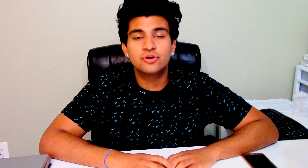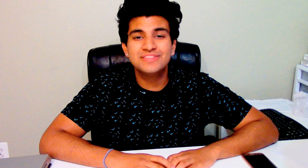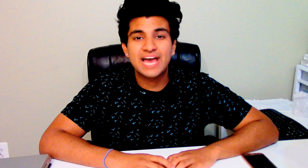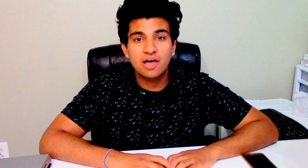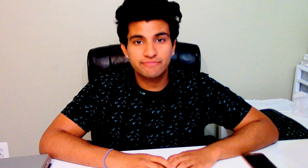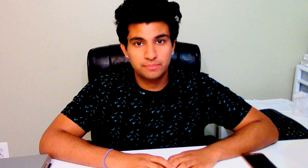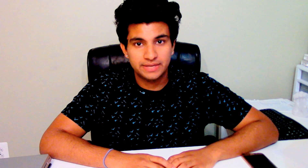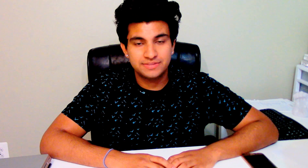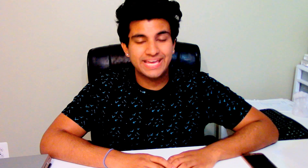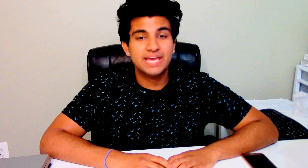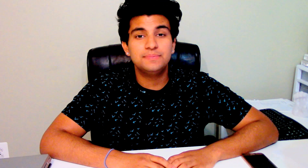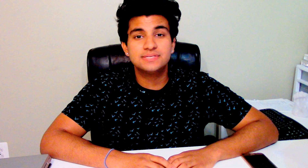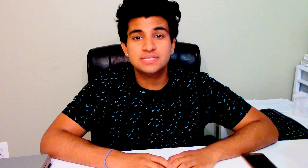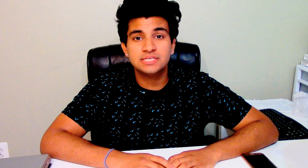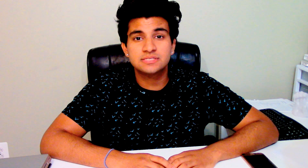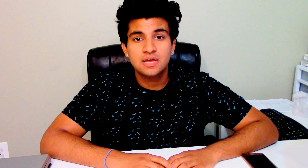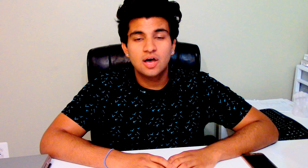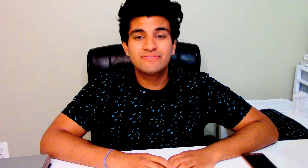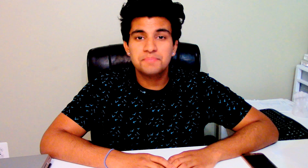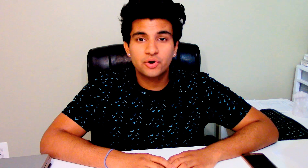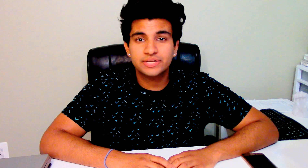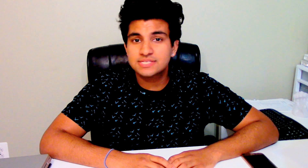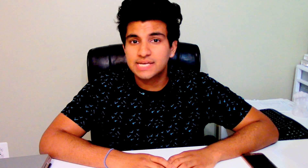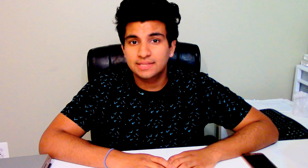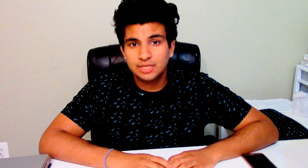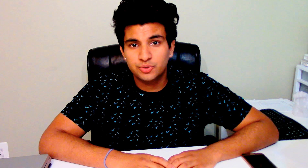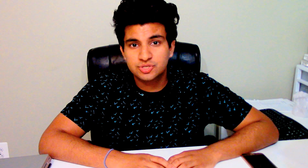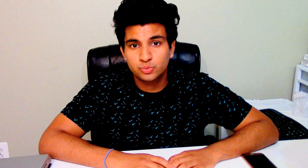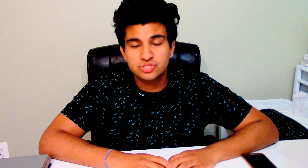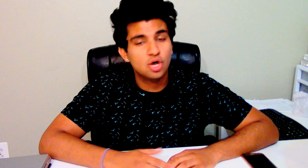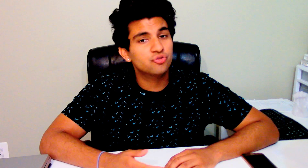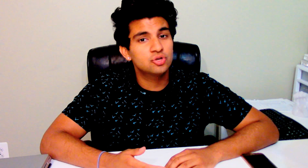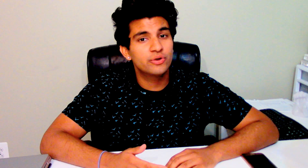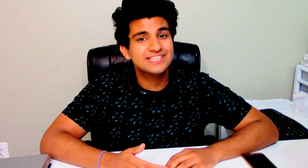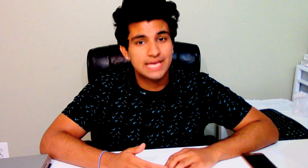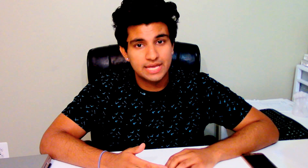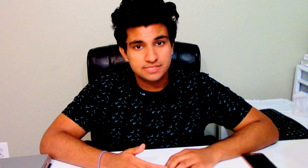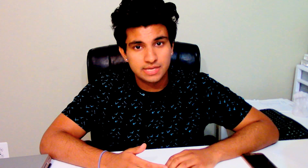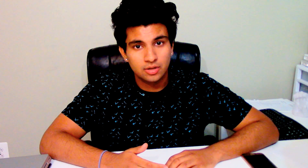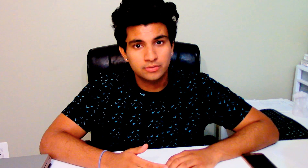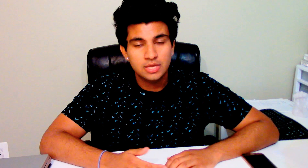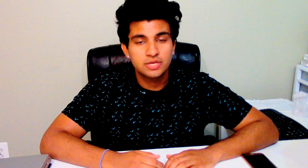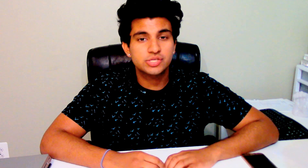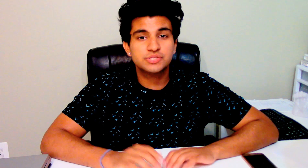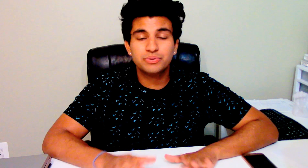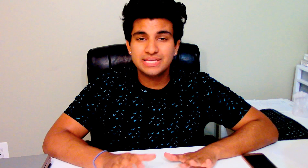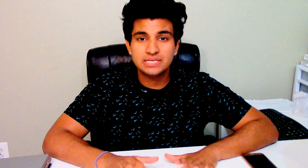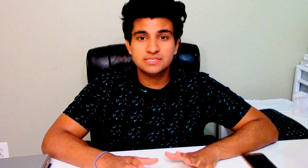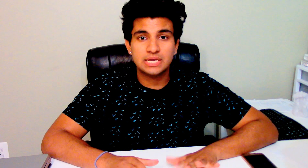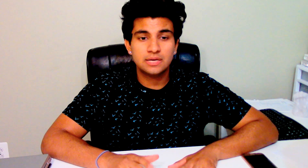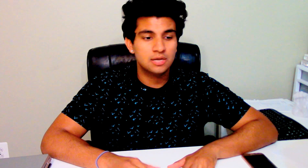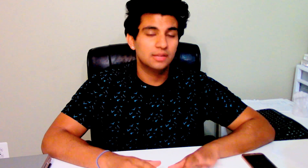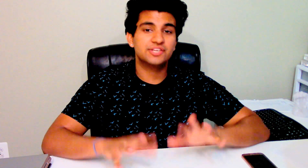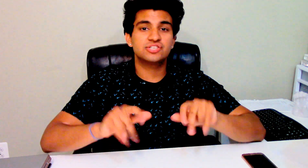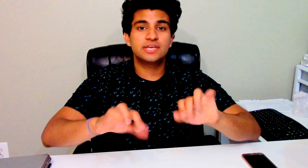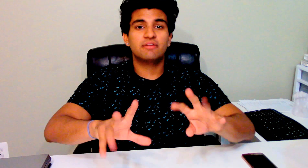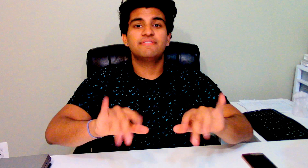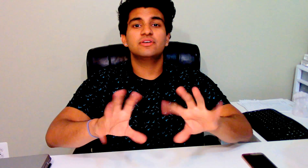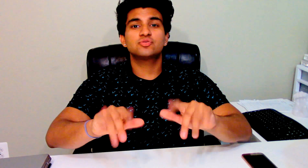the alphabet, the ABCs of American Sign Language, which is also known as ASL. So it's pretty easy. Let's just get our fingers warmed